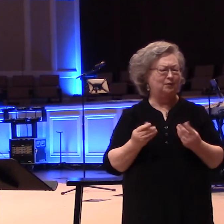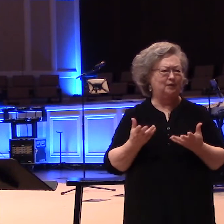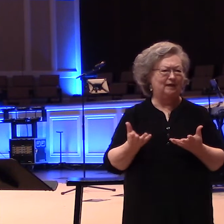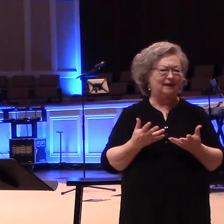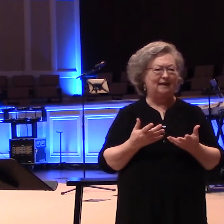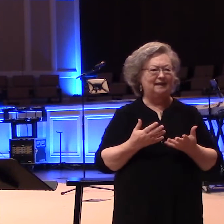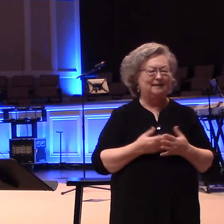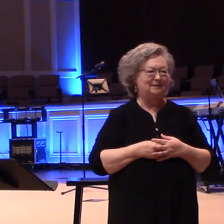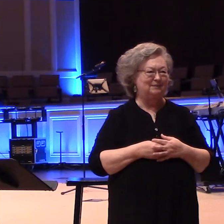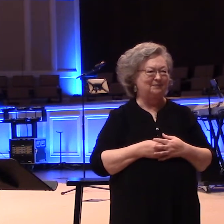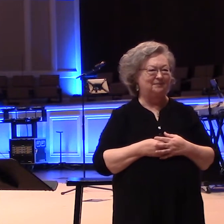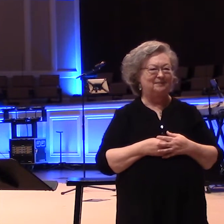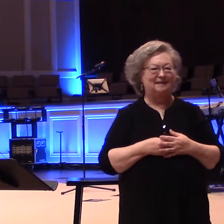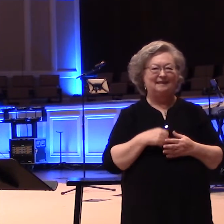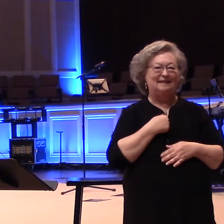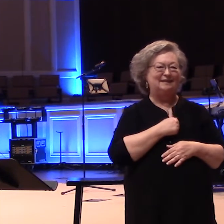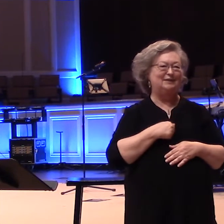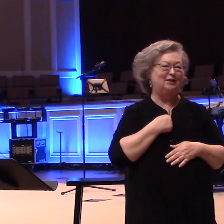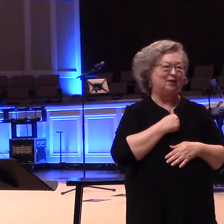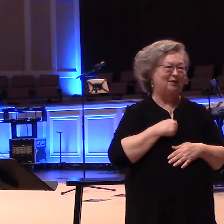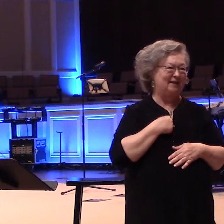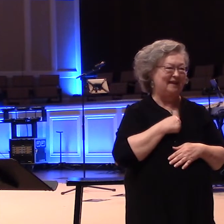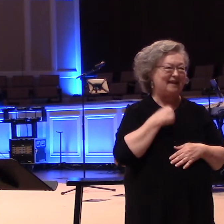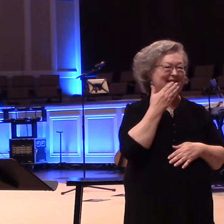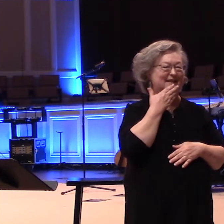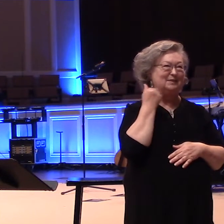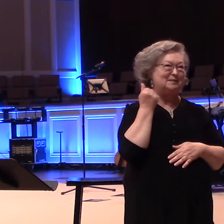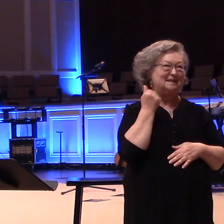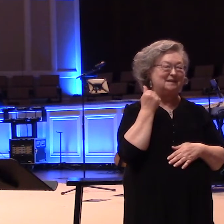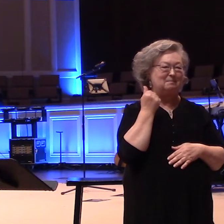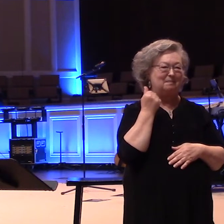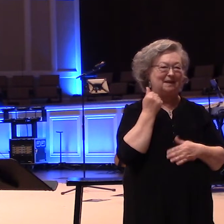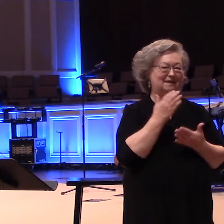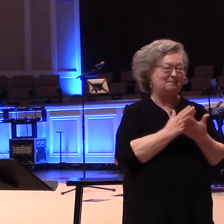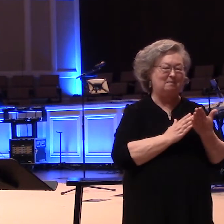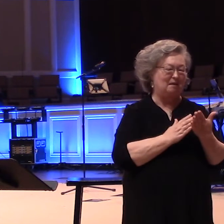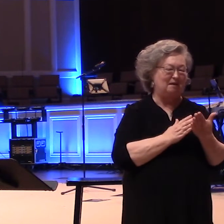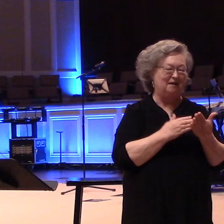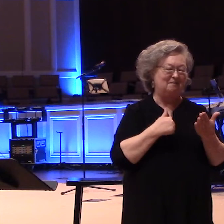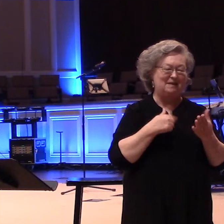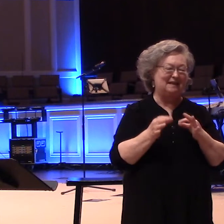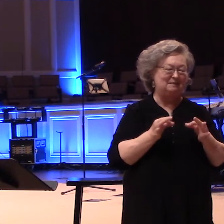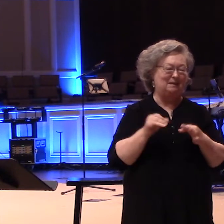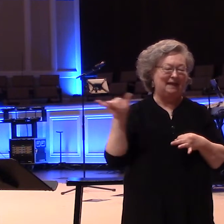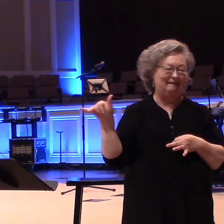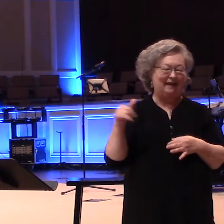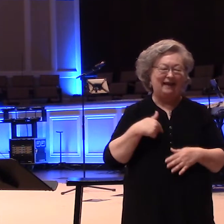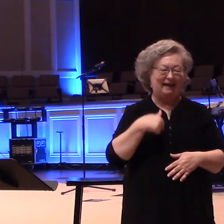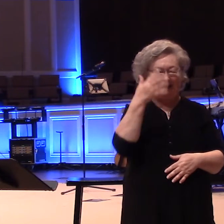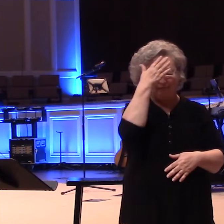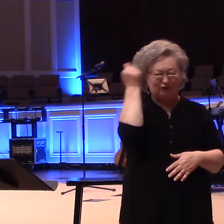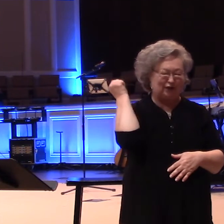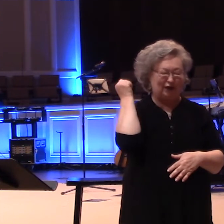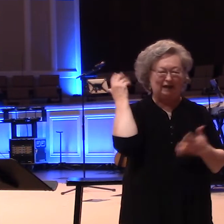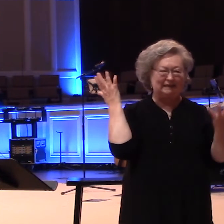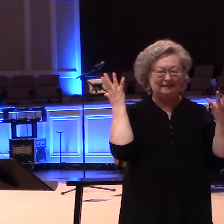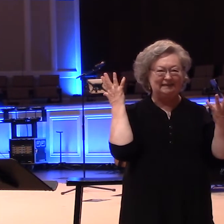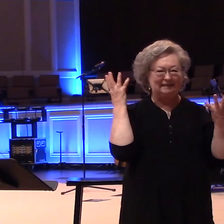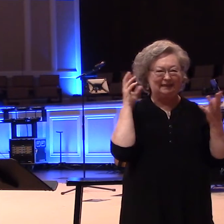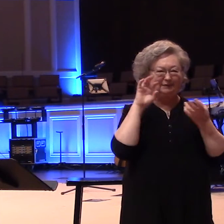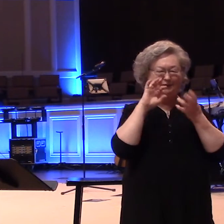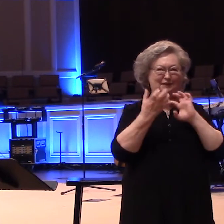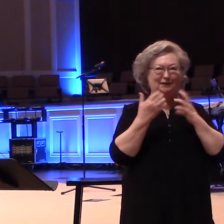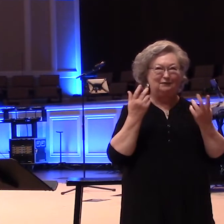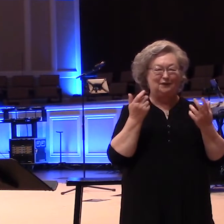close the deal. All right. Sorry, this was the best part. These are the windows of heaven opening up, right? Okay, or the windows of heaven are flowing into this